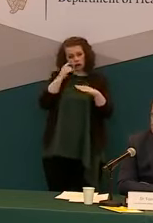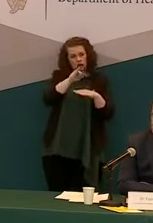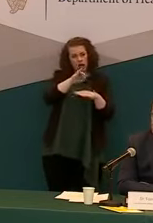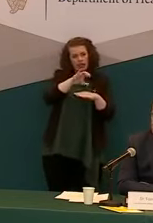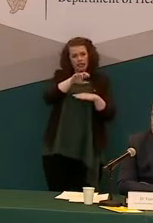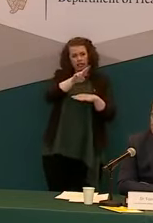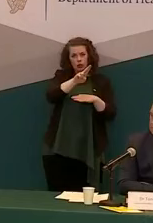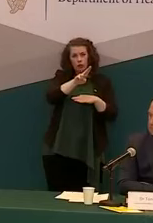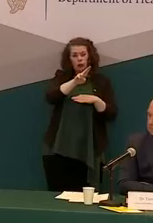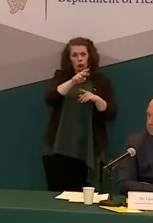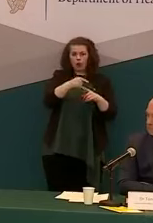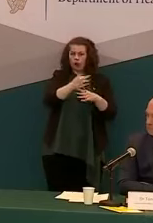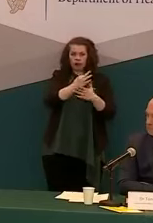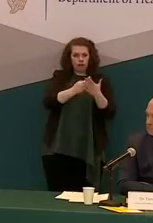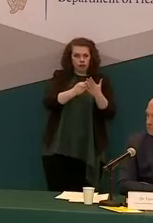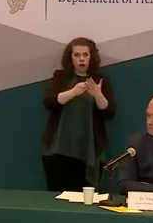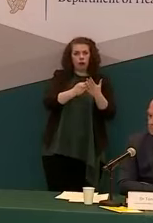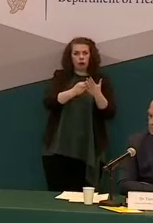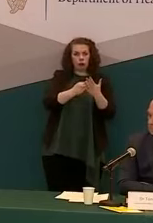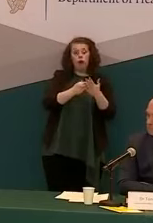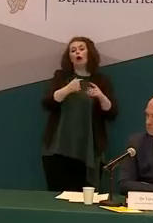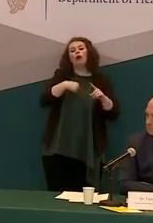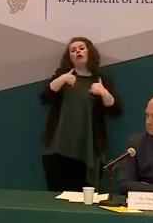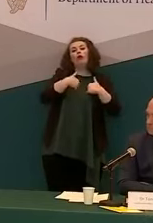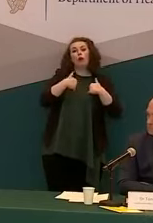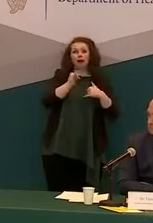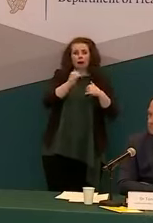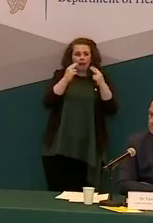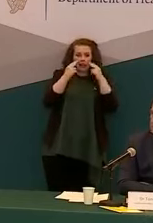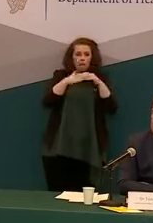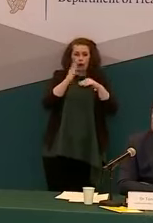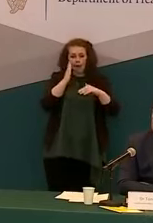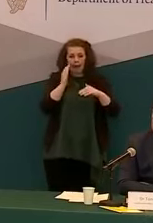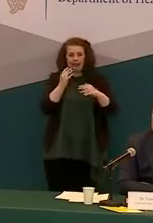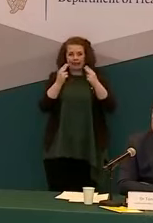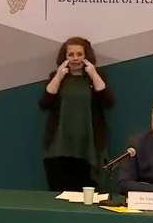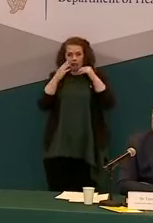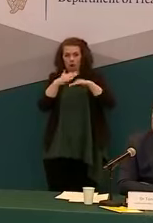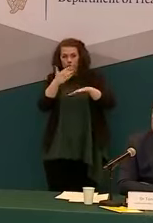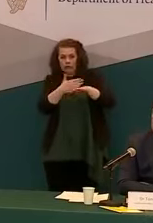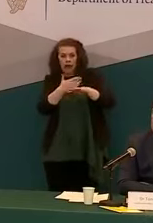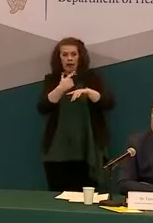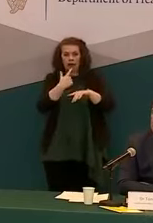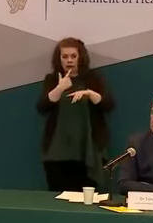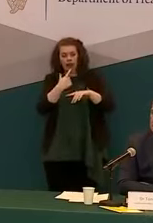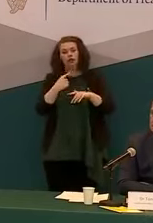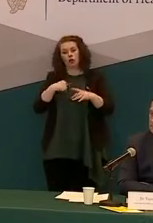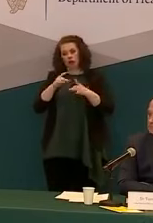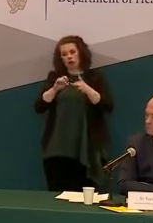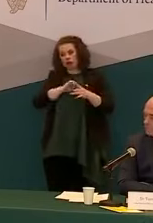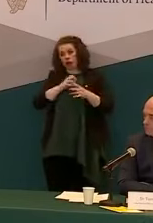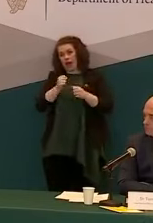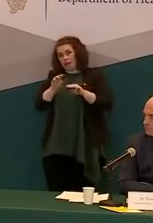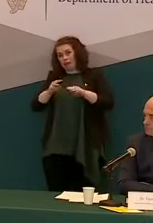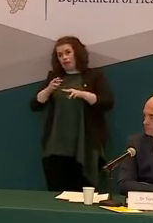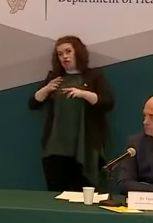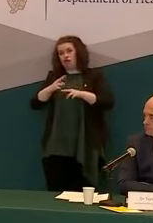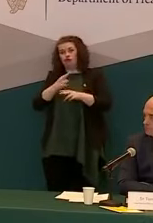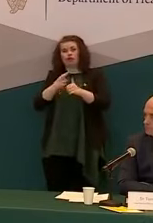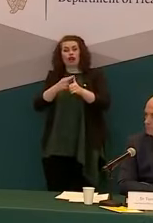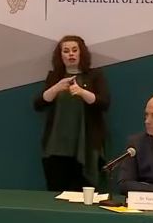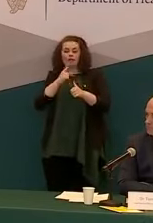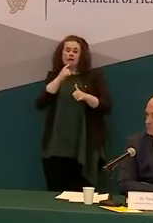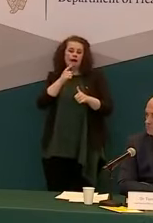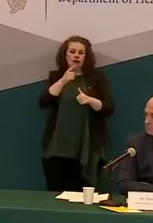as we've heard now. Thankfully, that hasn't happened. The biggest challenge we have now is the management in a very highly vulnerable setting where the disease